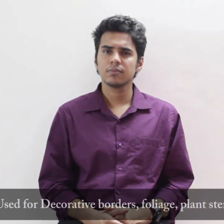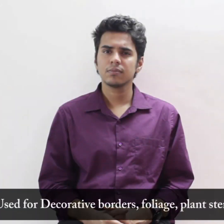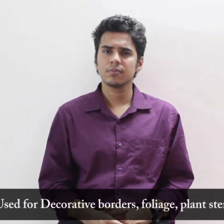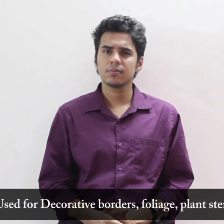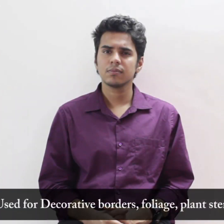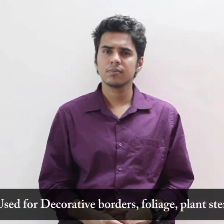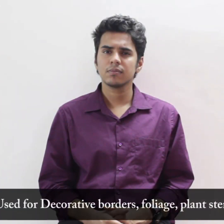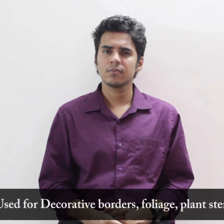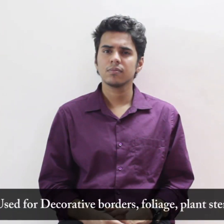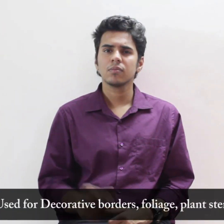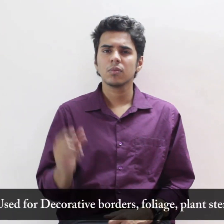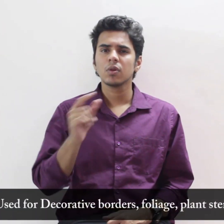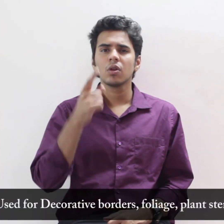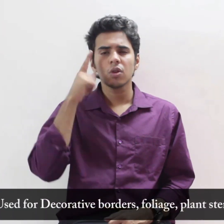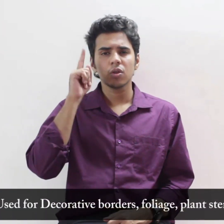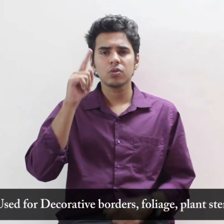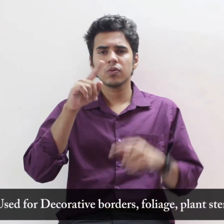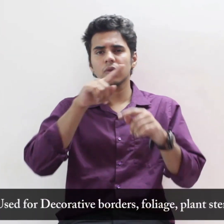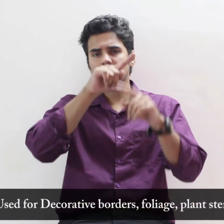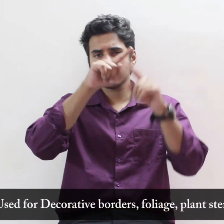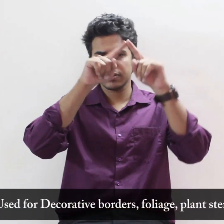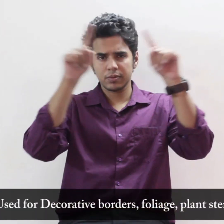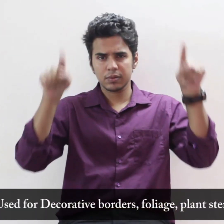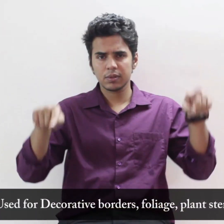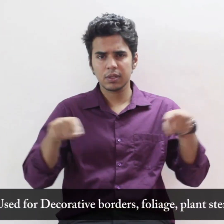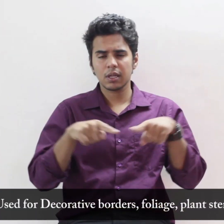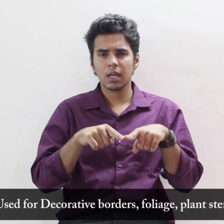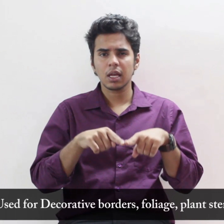Used for decorative borders, foliage, plant stem.